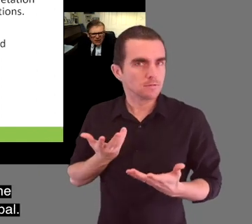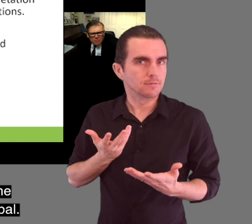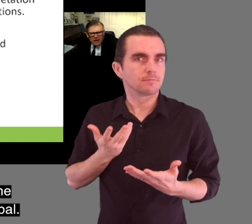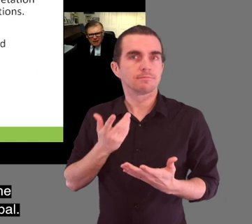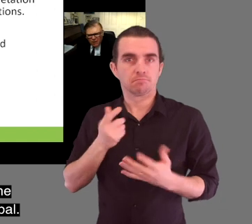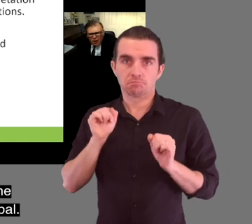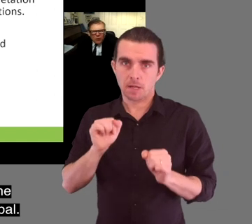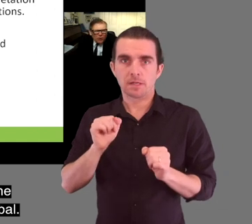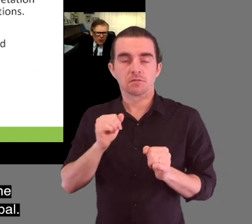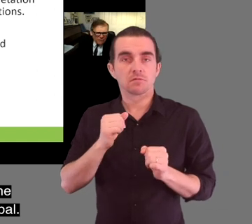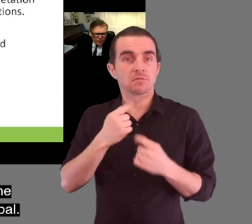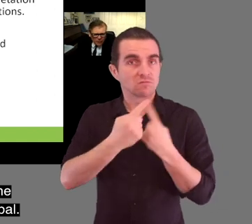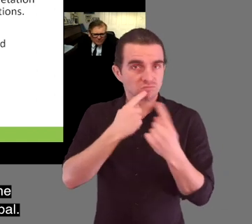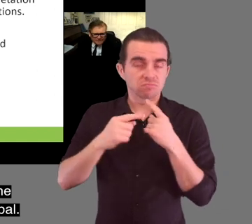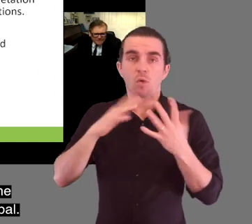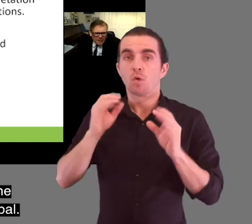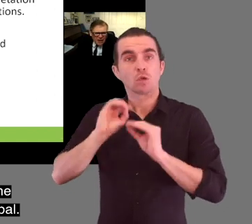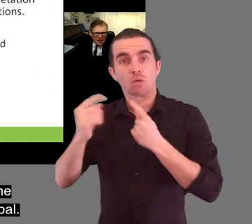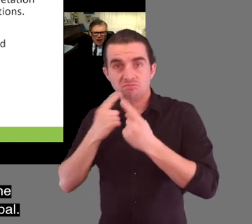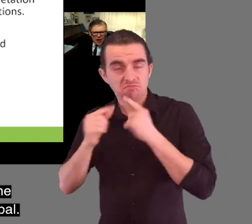This could be either verbal or non-verbal.